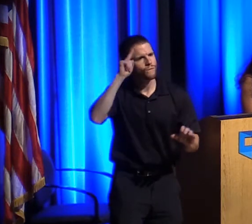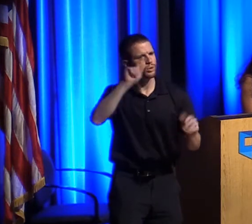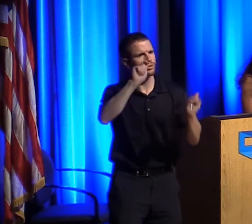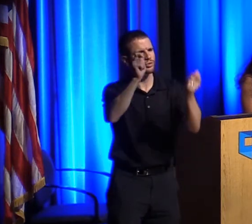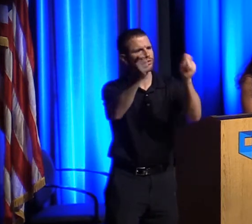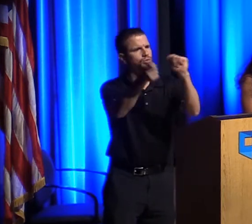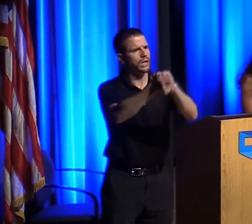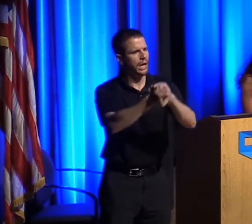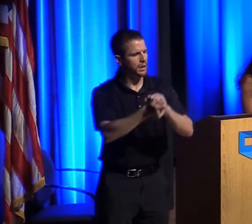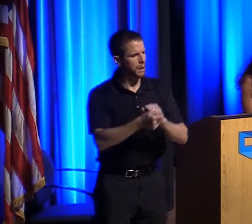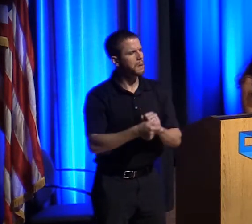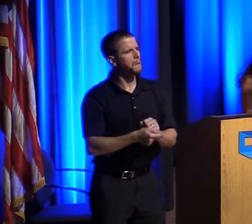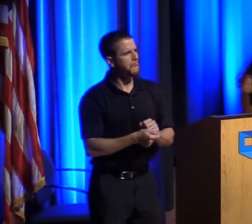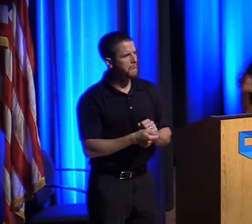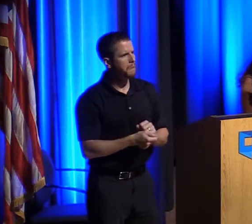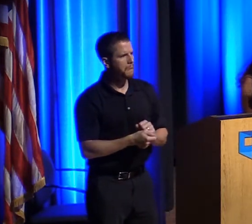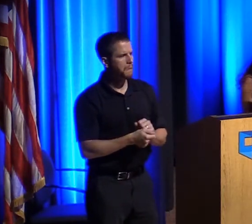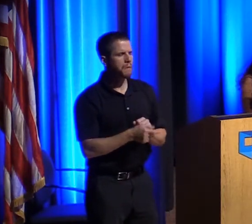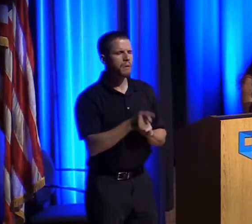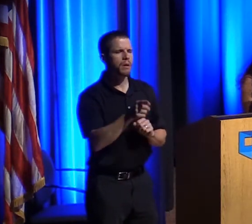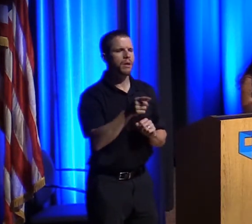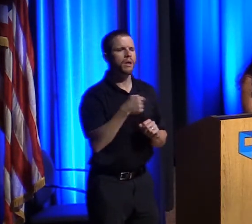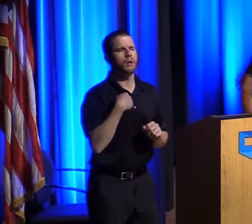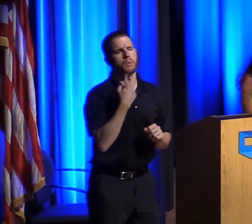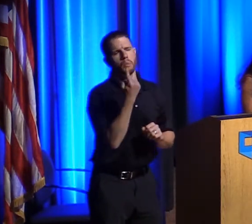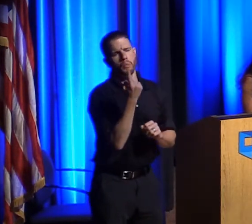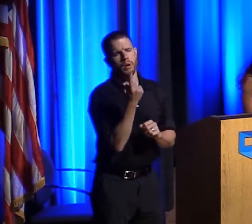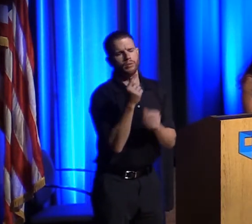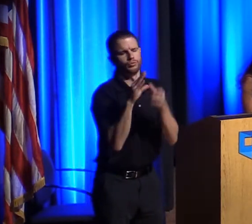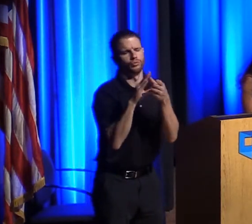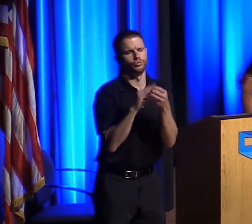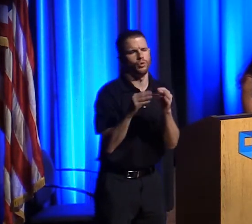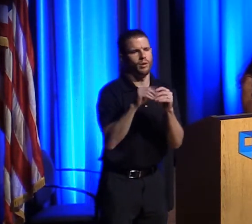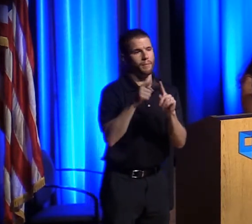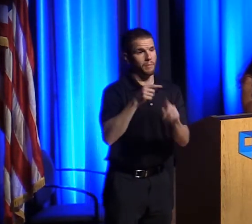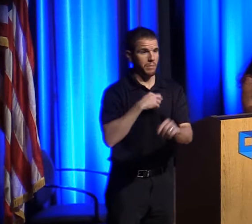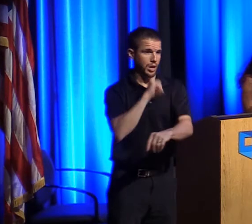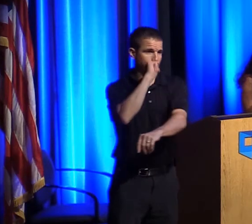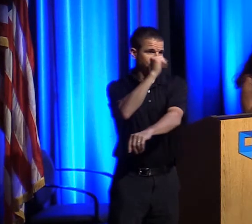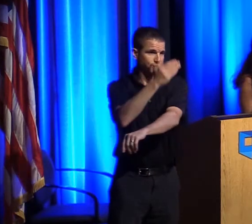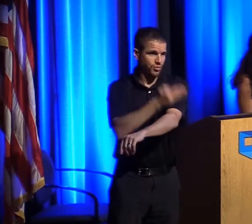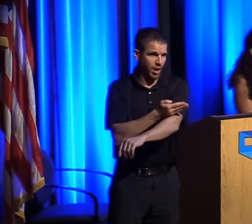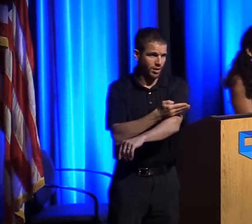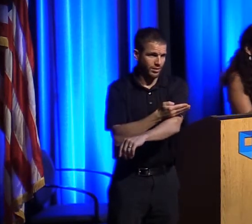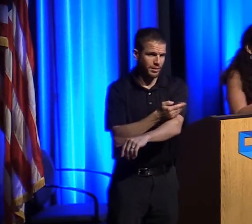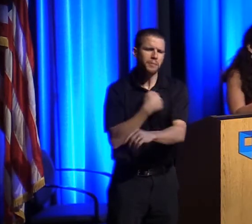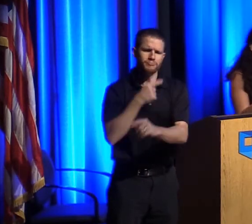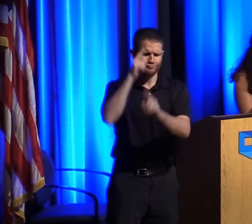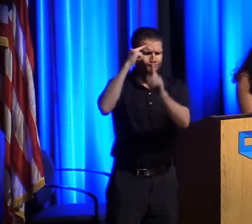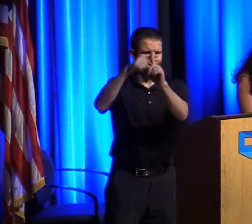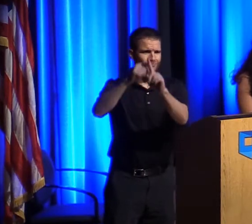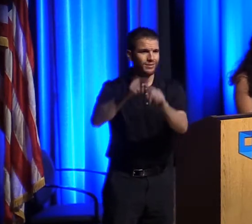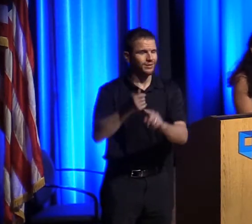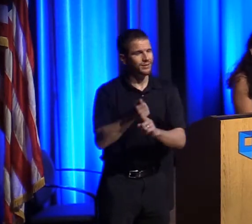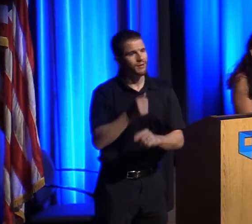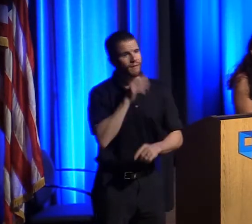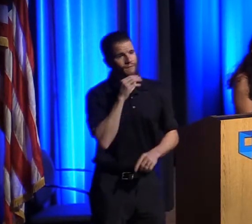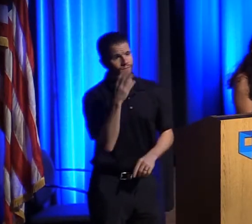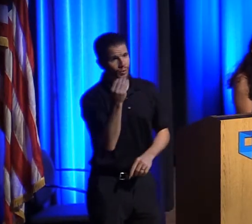I'll share sort of a short story, which is what really gives me hope about my daughter, Anna. She's 14, freshman this